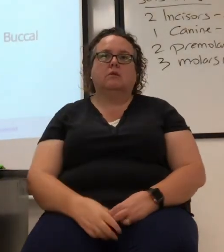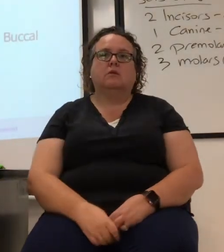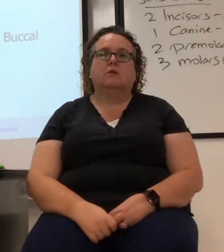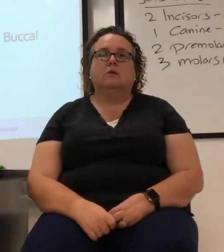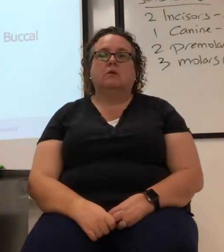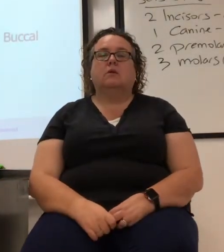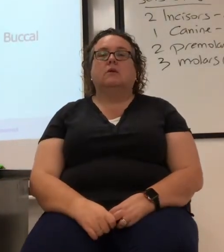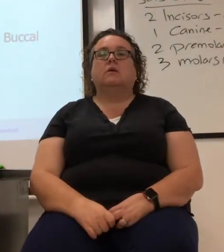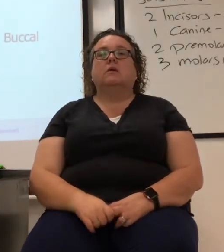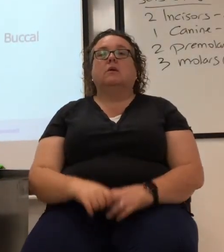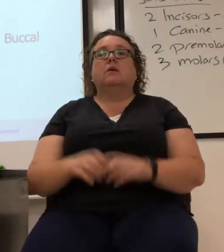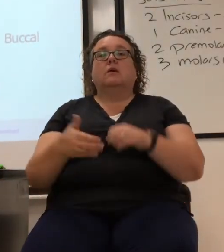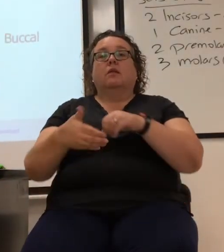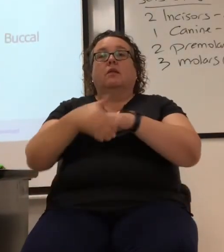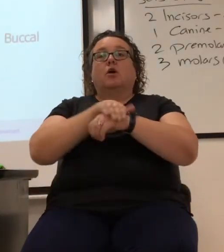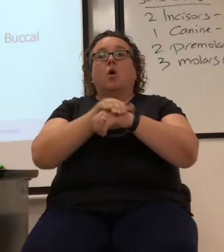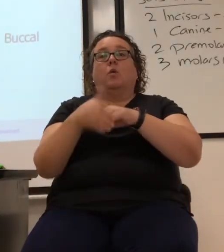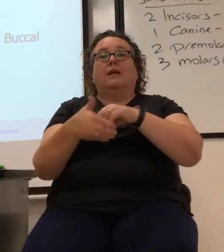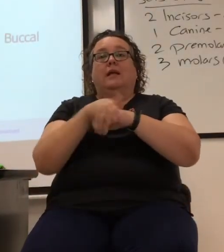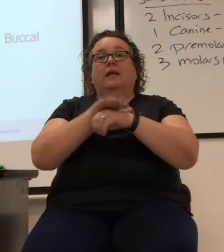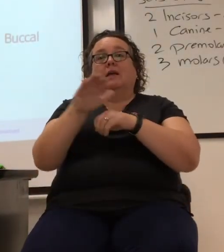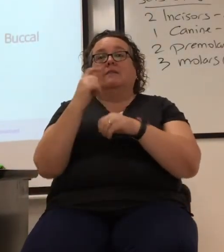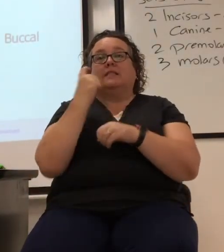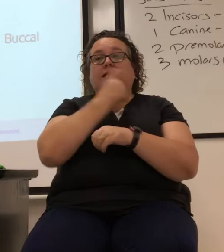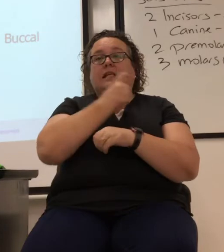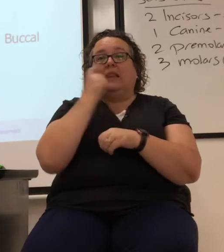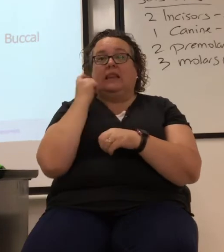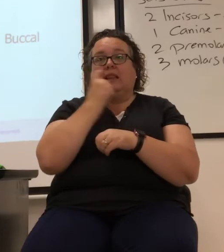The coating of the teeth,